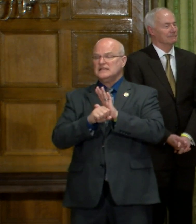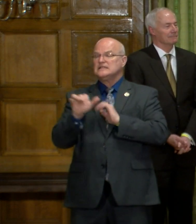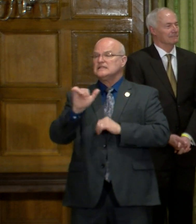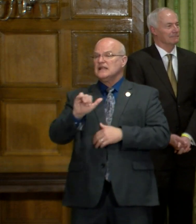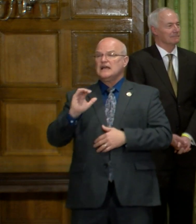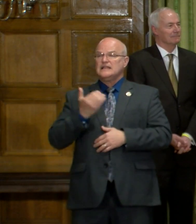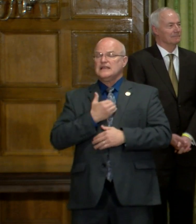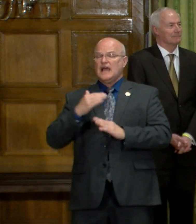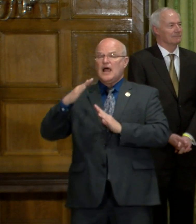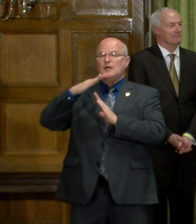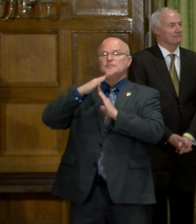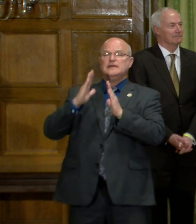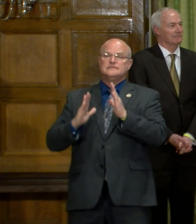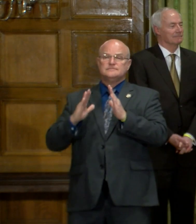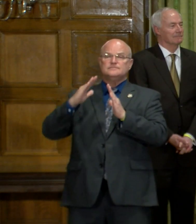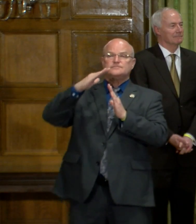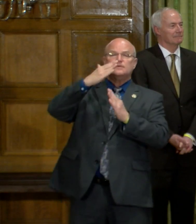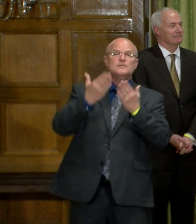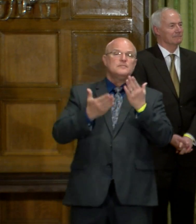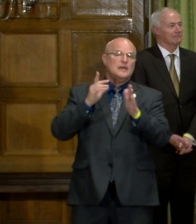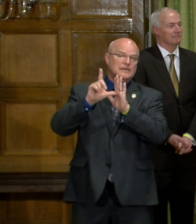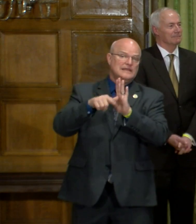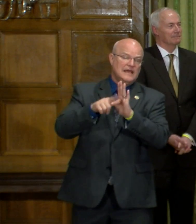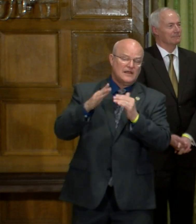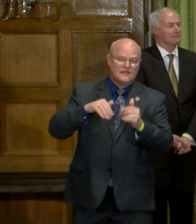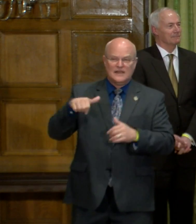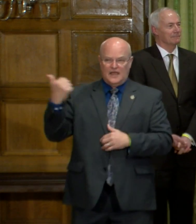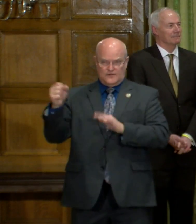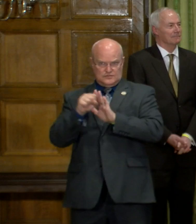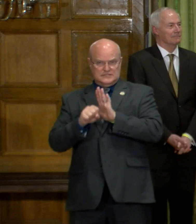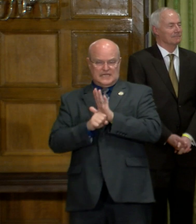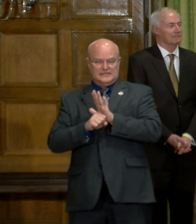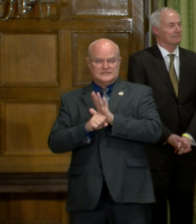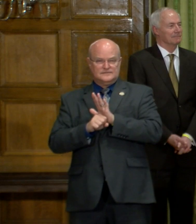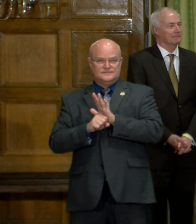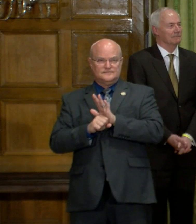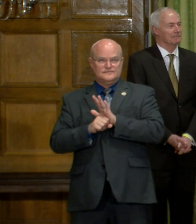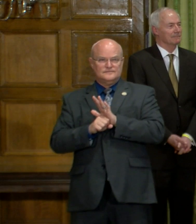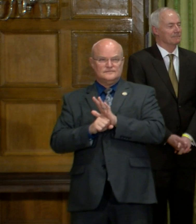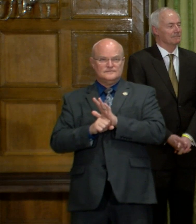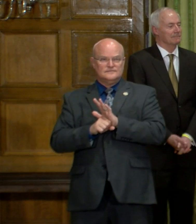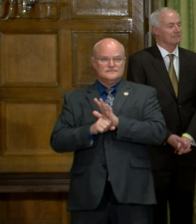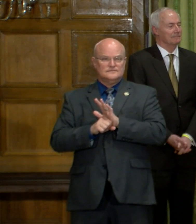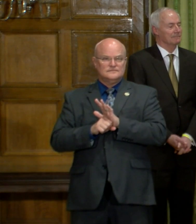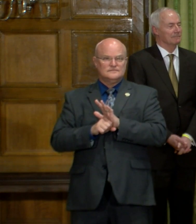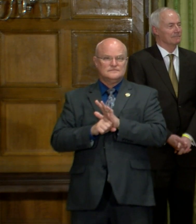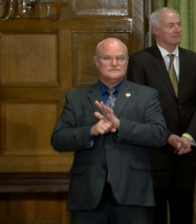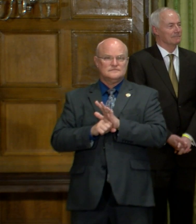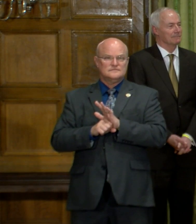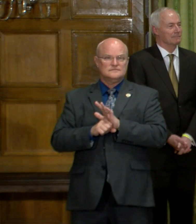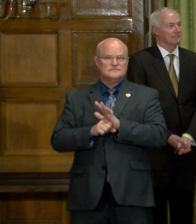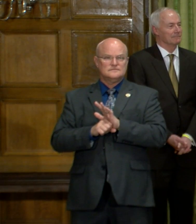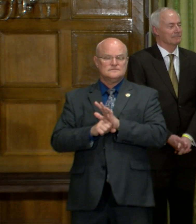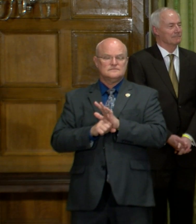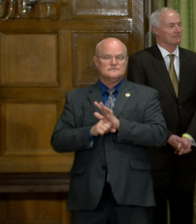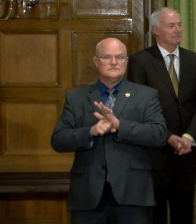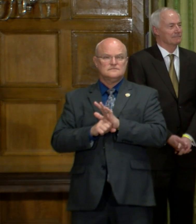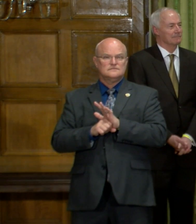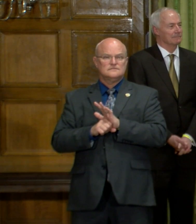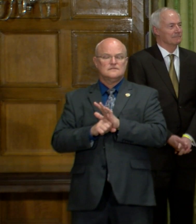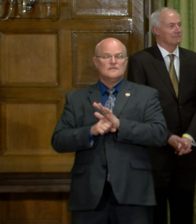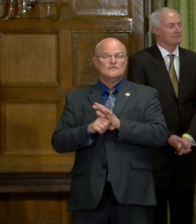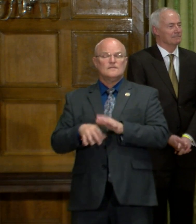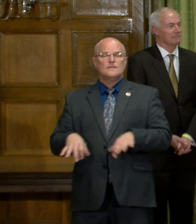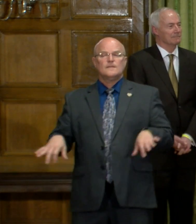likely that our peak may be later than other states. There's a